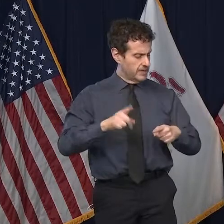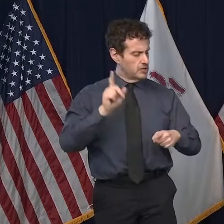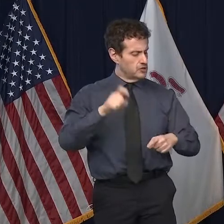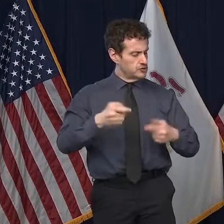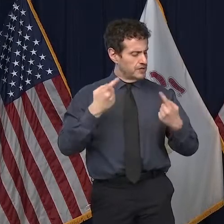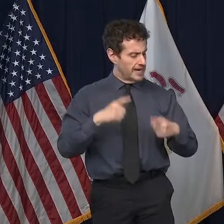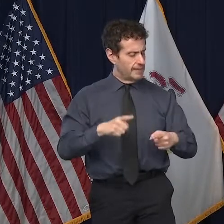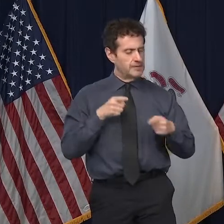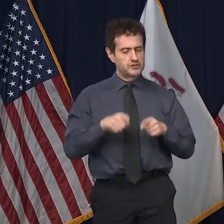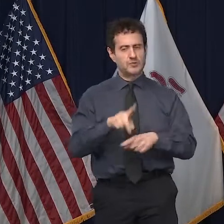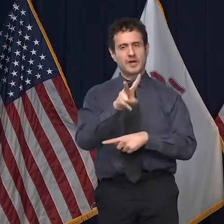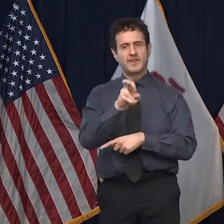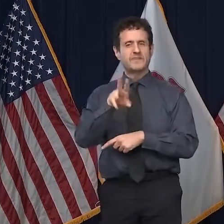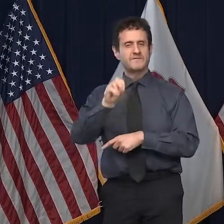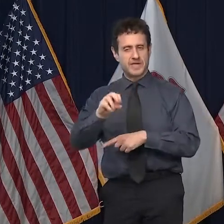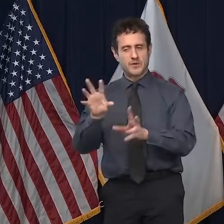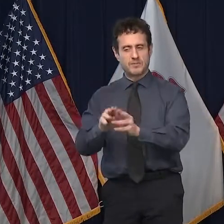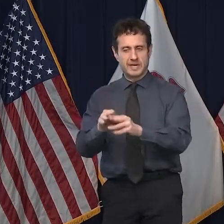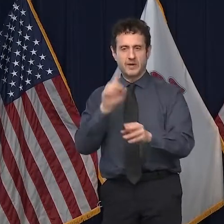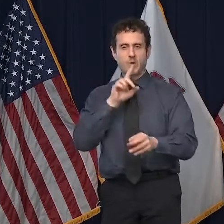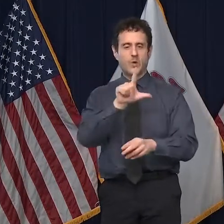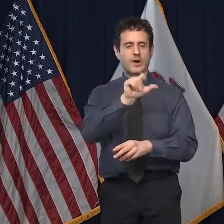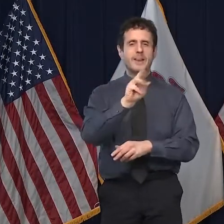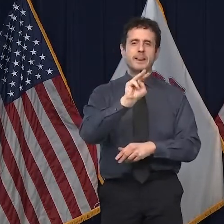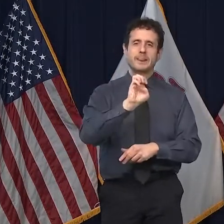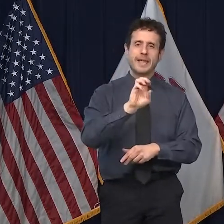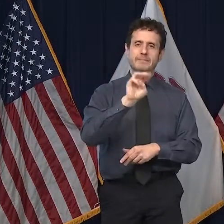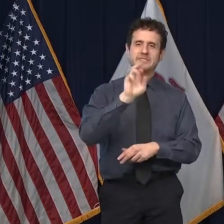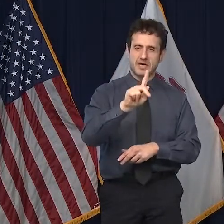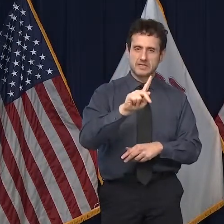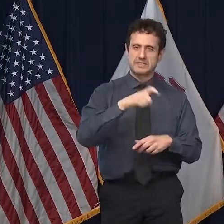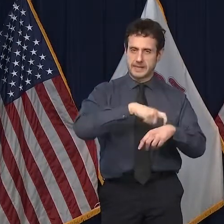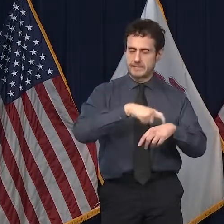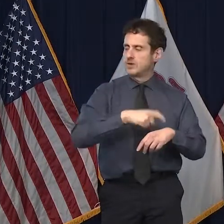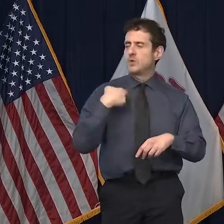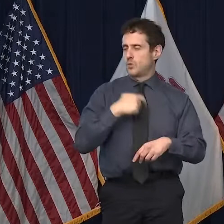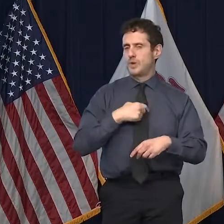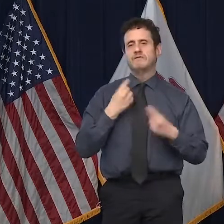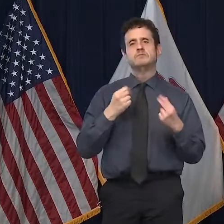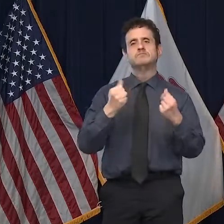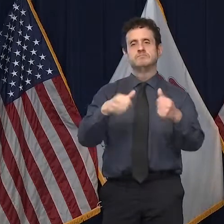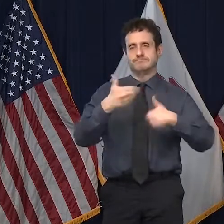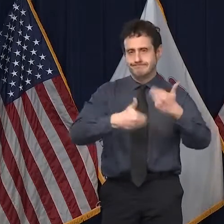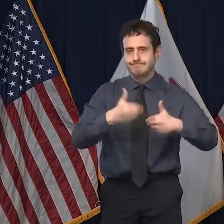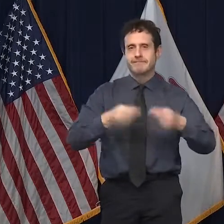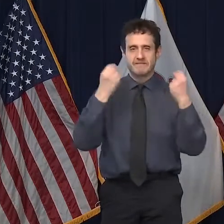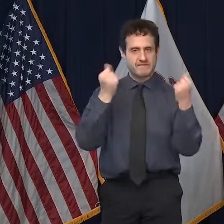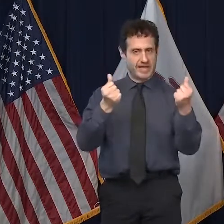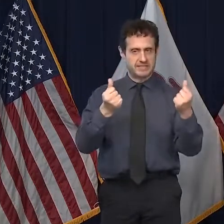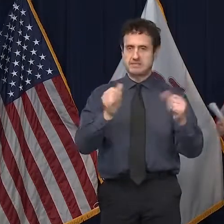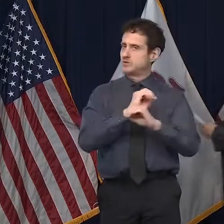or veto? Well, we have to move expeditiously, there's no doubt. All right. Thanks, everyone. Thank you.